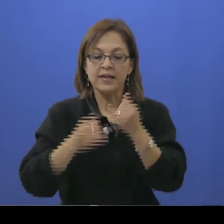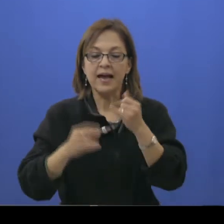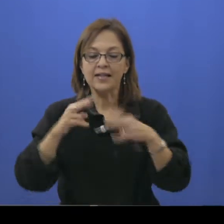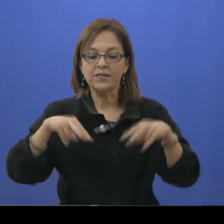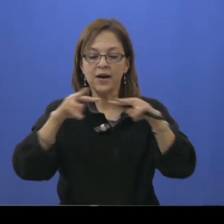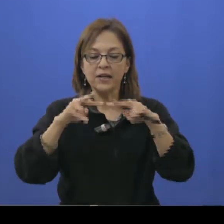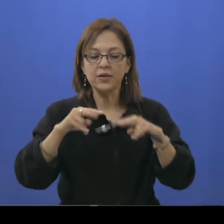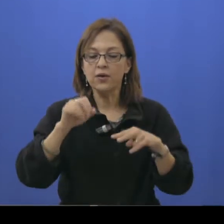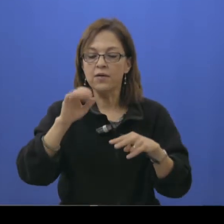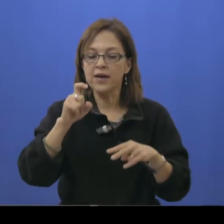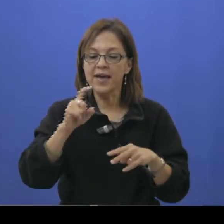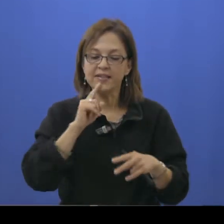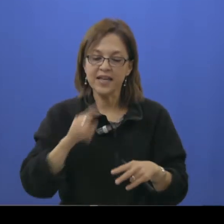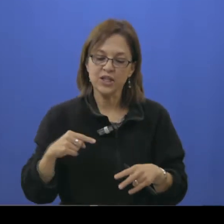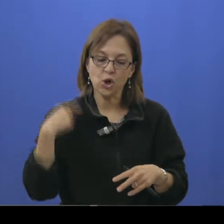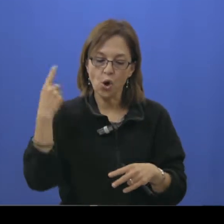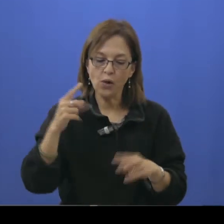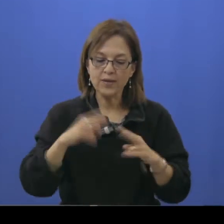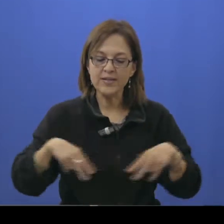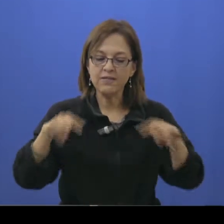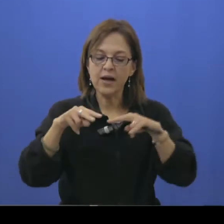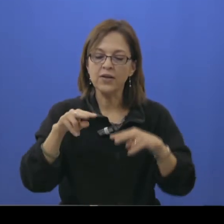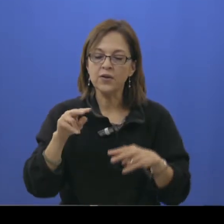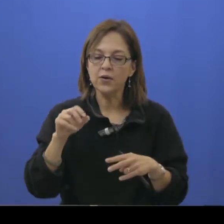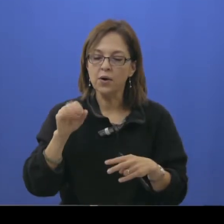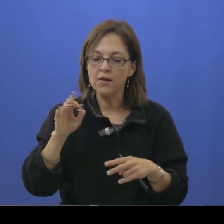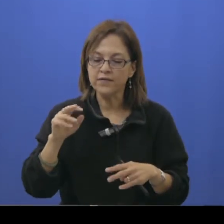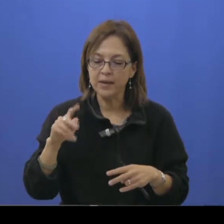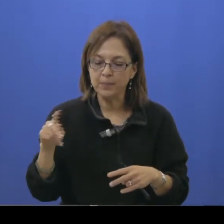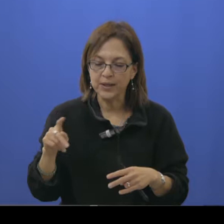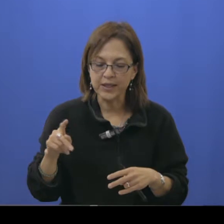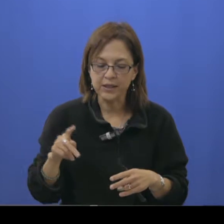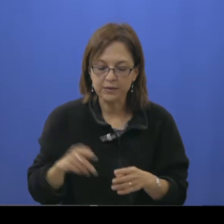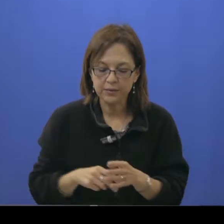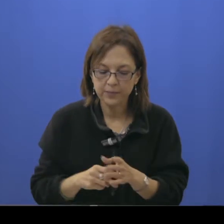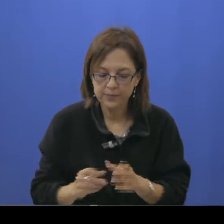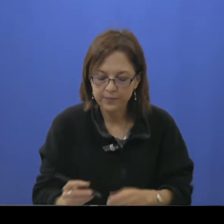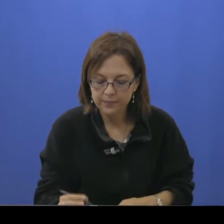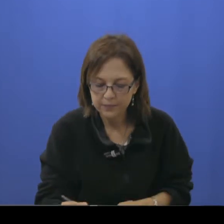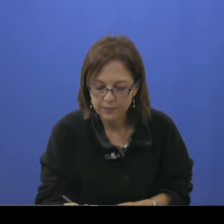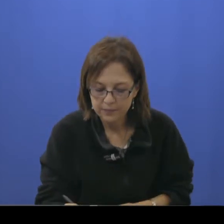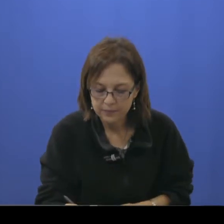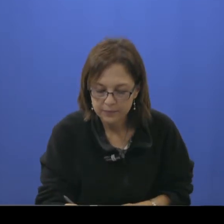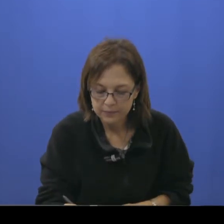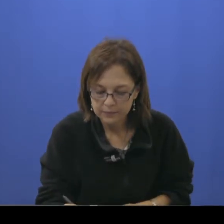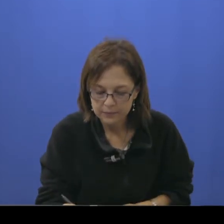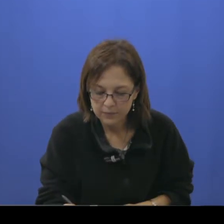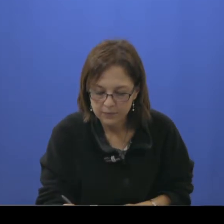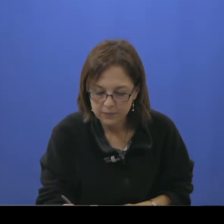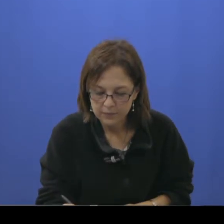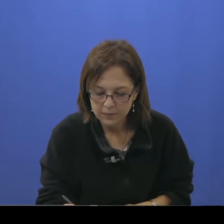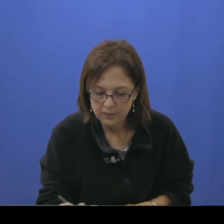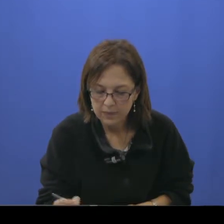The last value of x is always the value of the period.